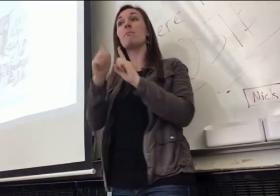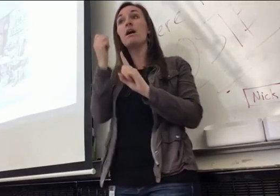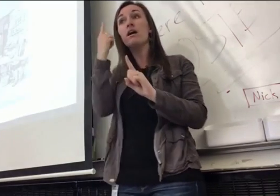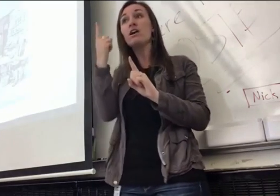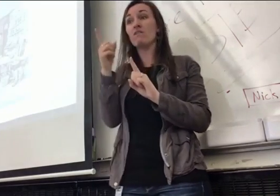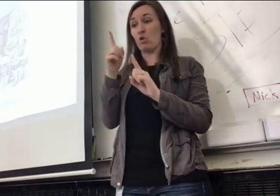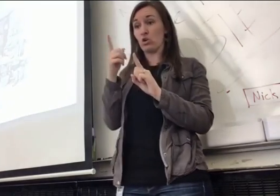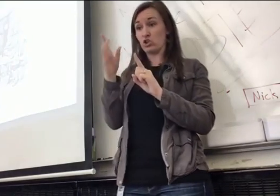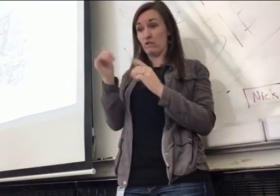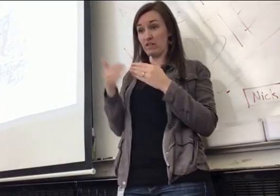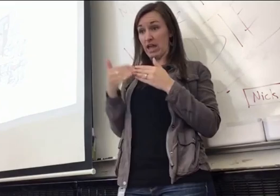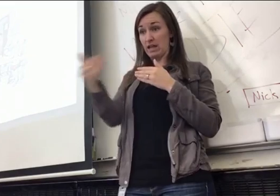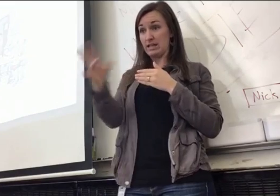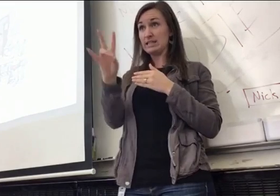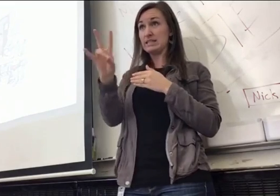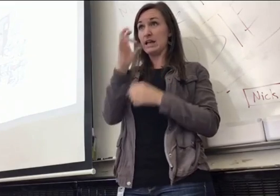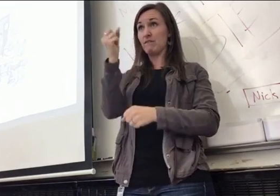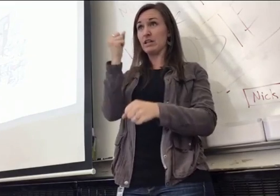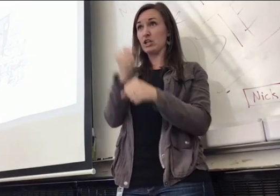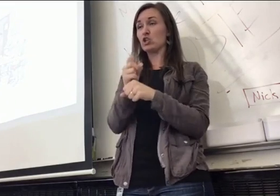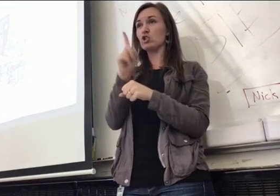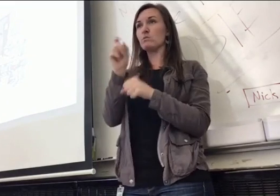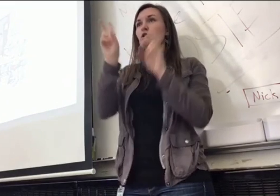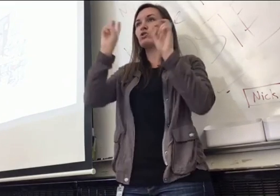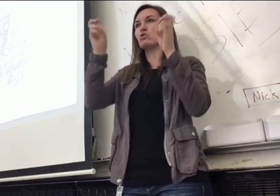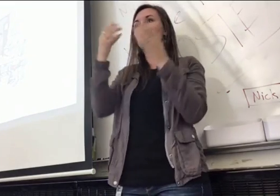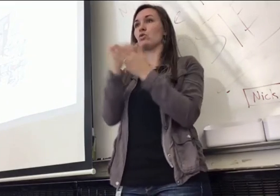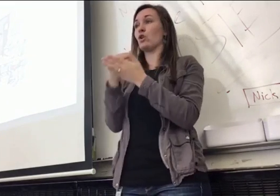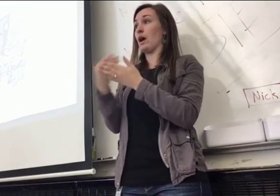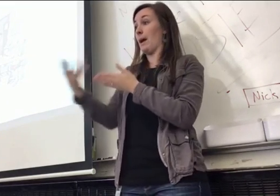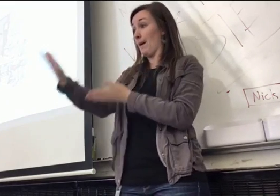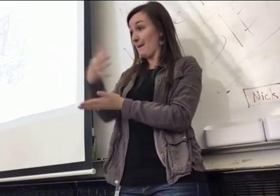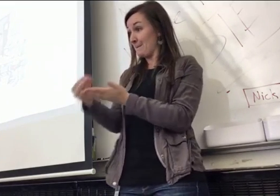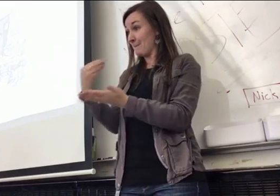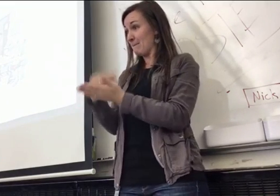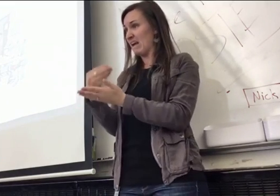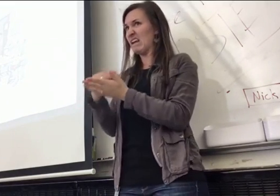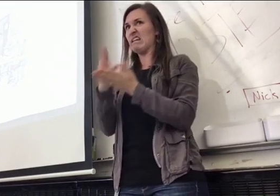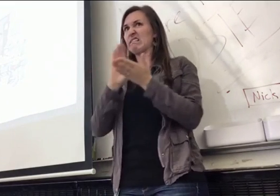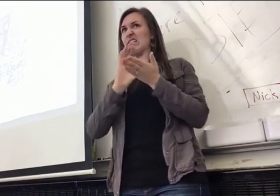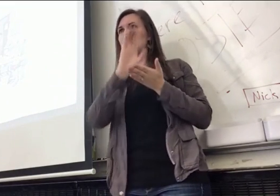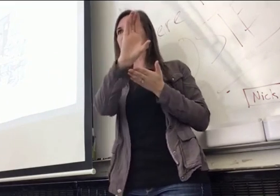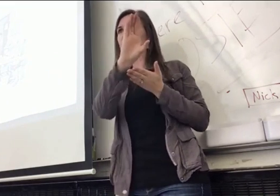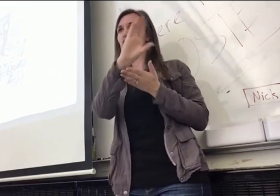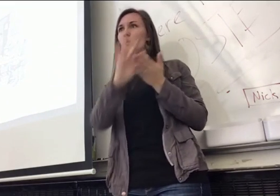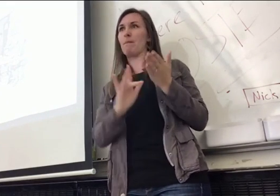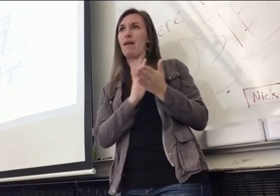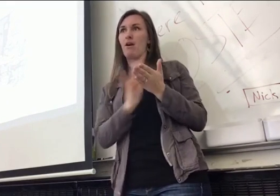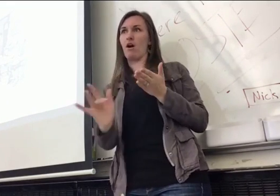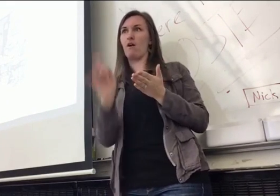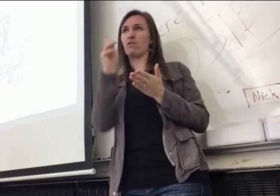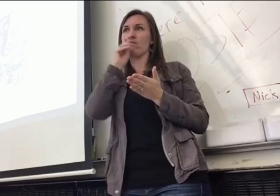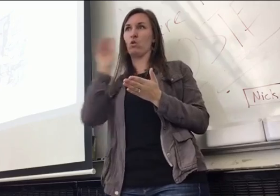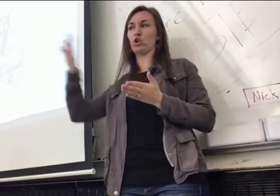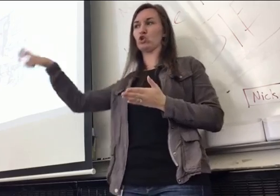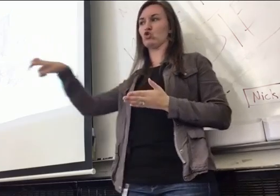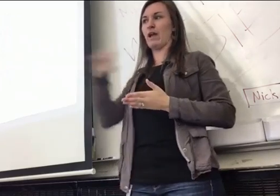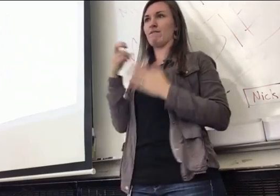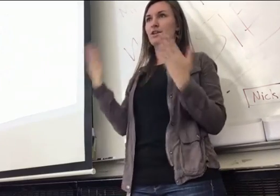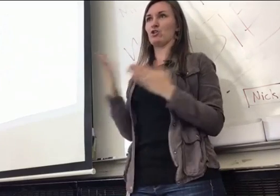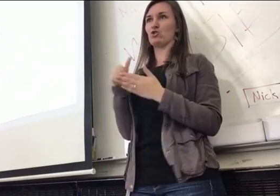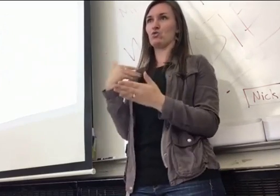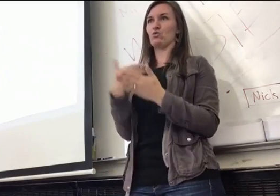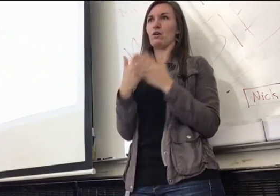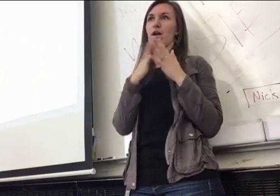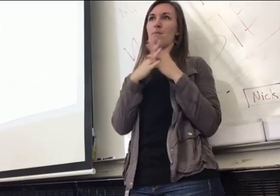7-year period, you're supposed to make back the money that the investor gave to you to come over. The problem with that is a